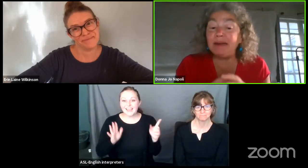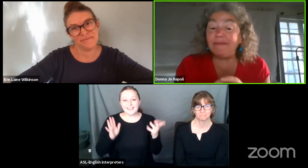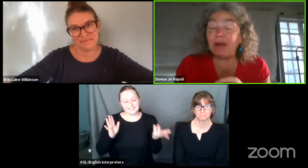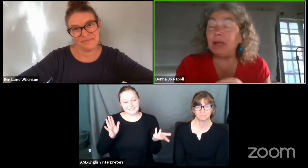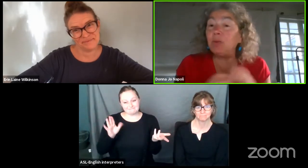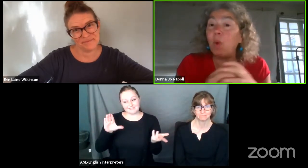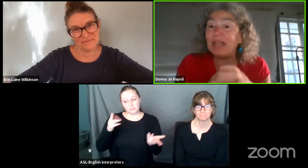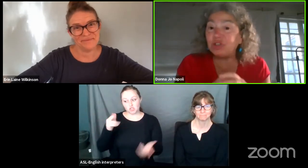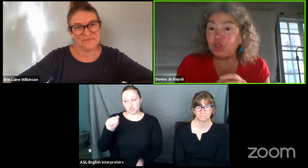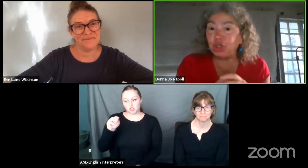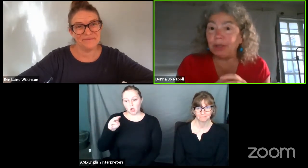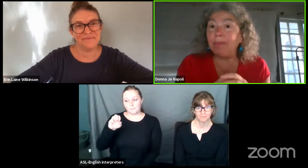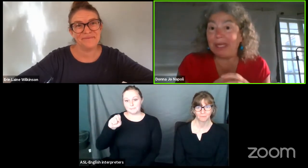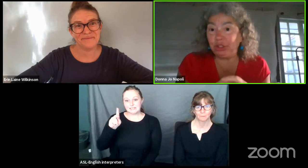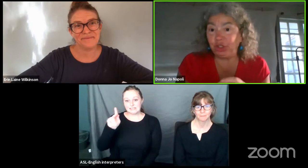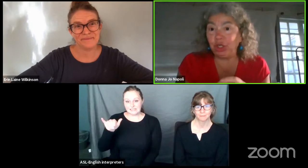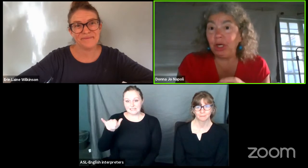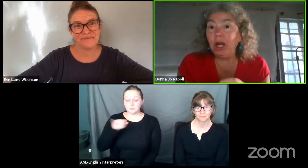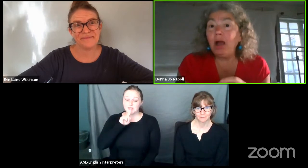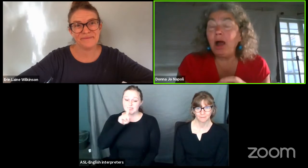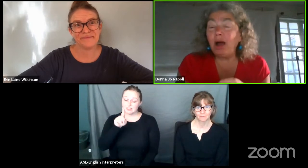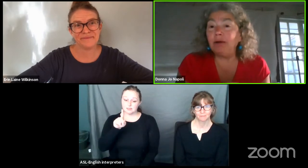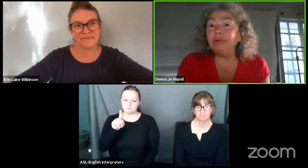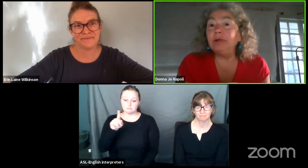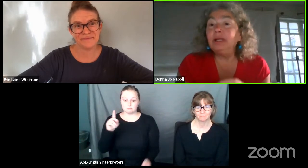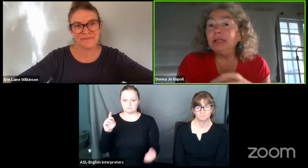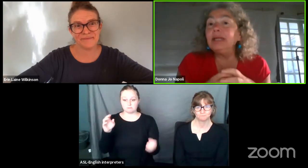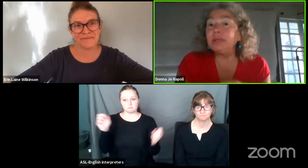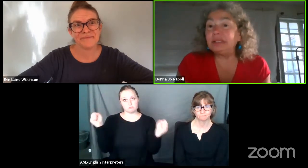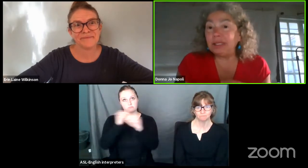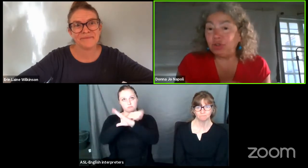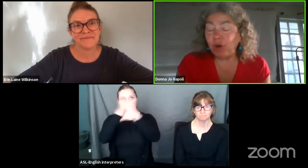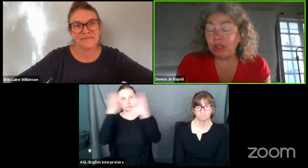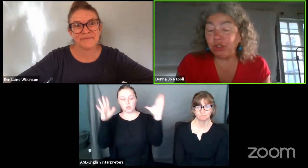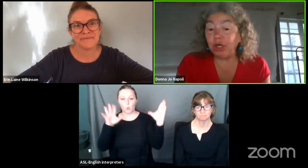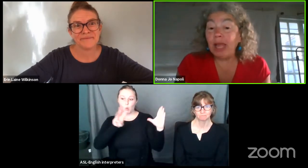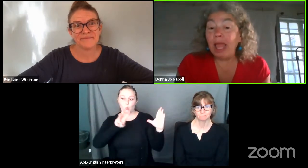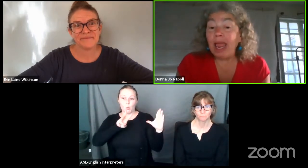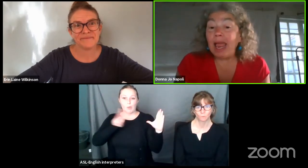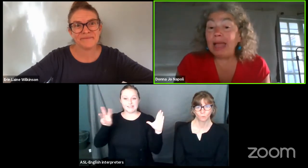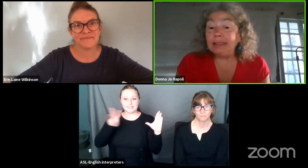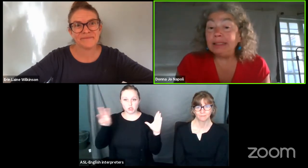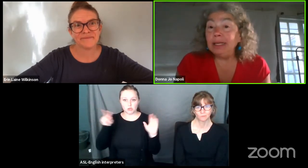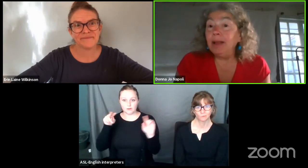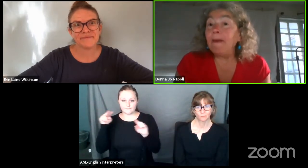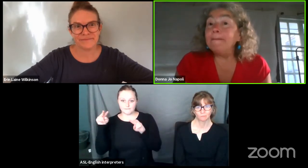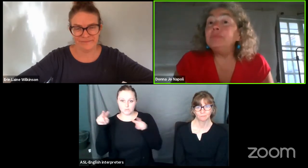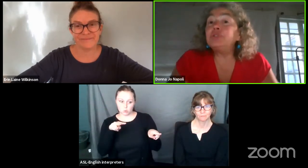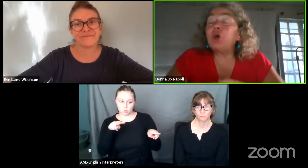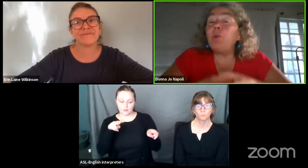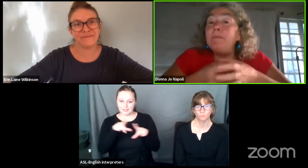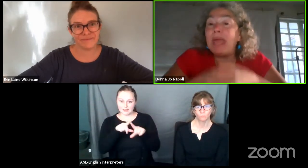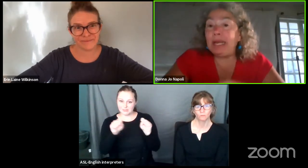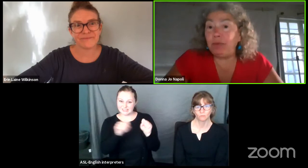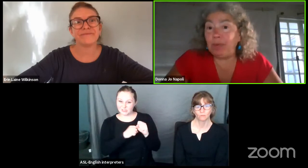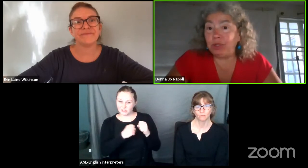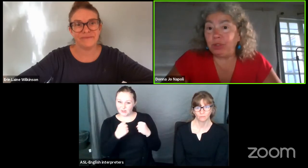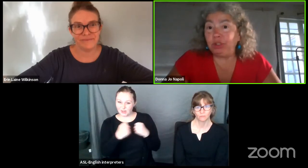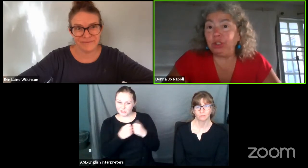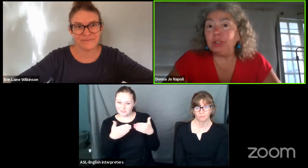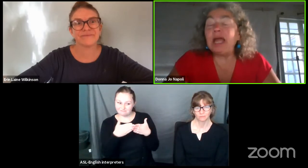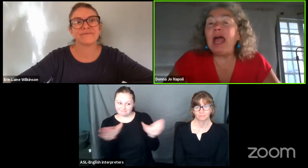Chomsky made a very Western picture of linguistic structure. And so